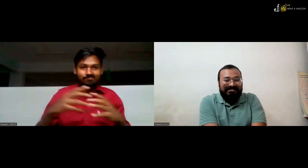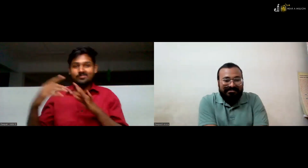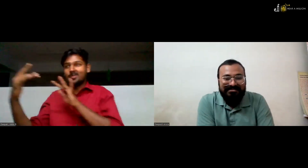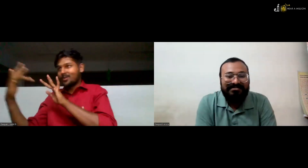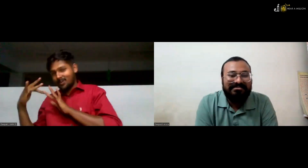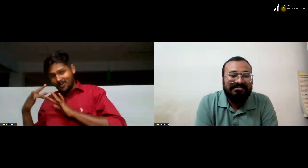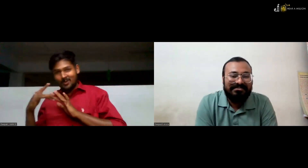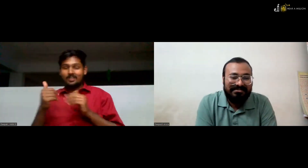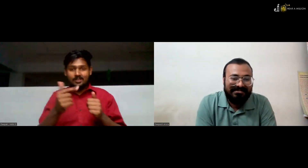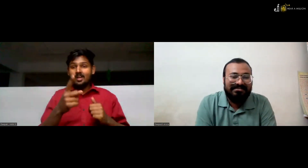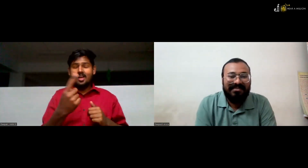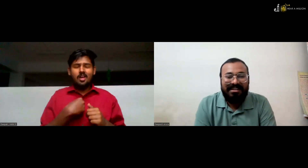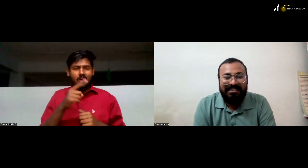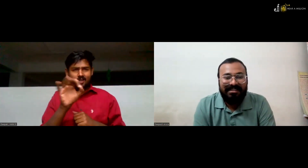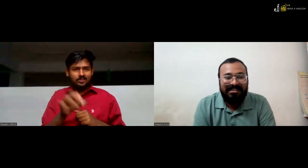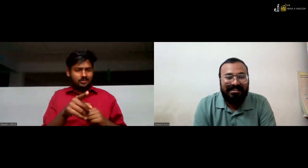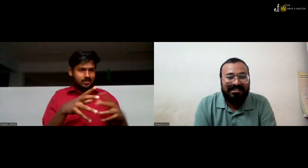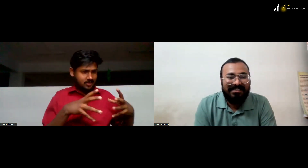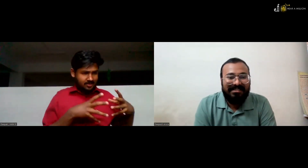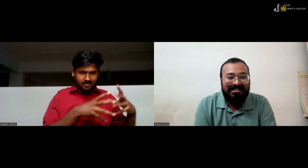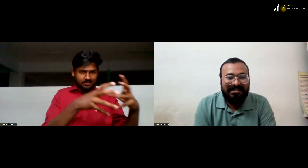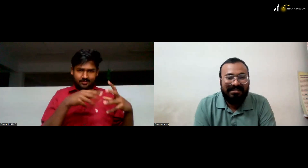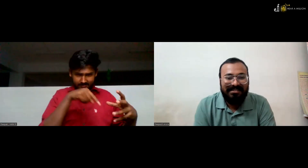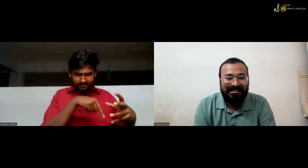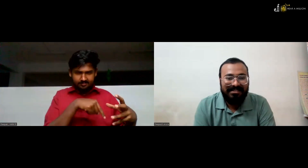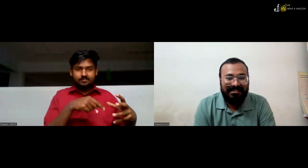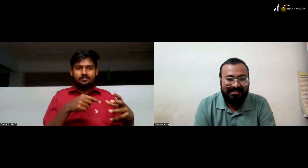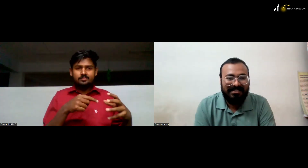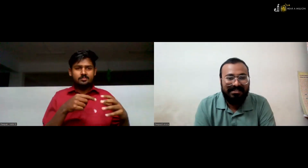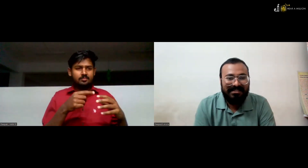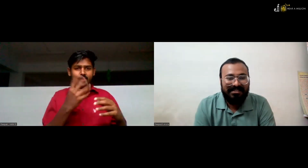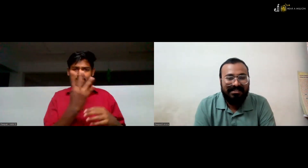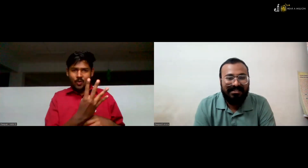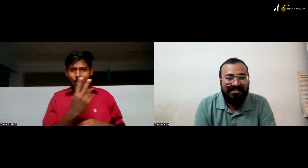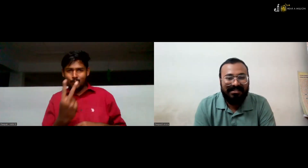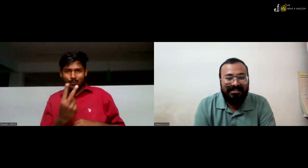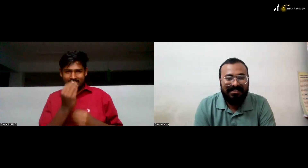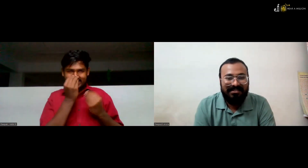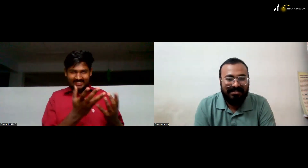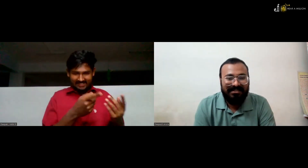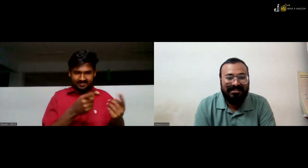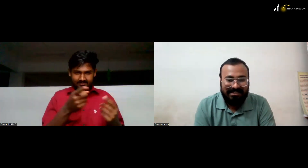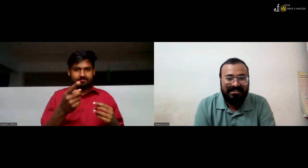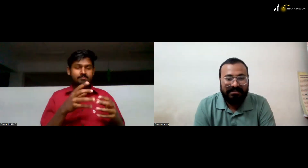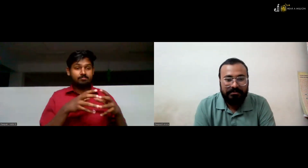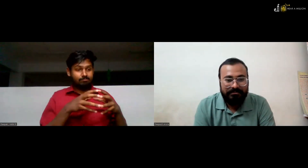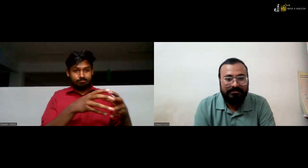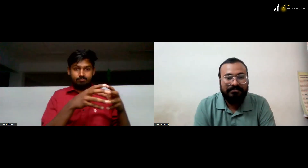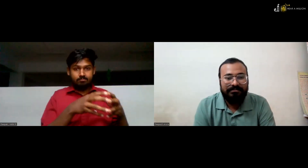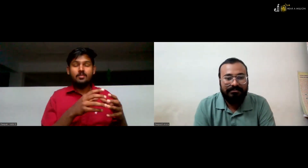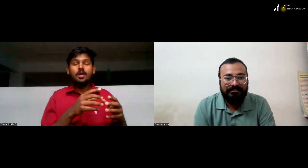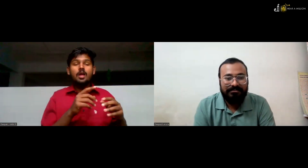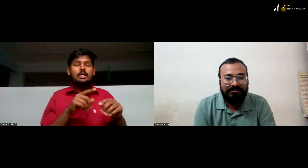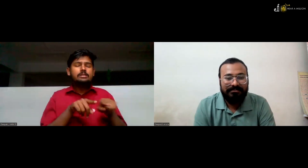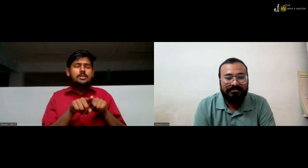activity, Okay, so being in a trip with friends or contacting other people. So you